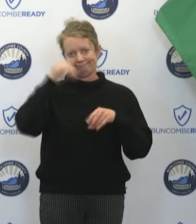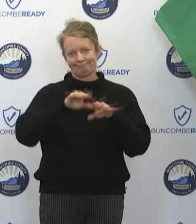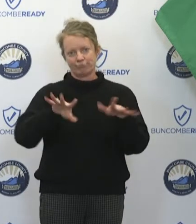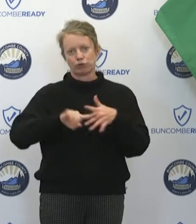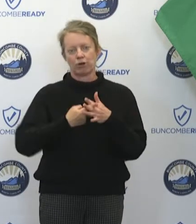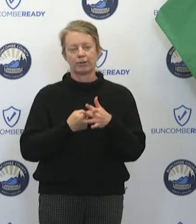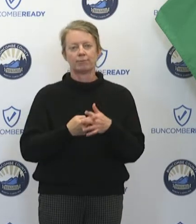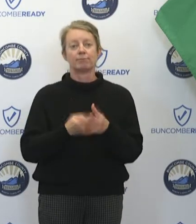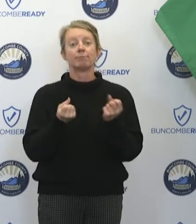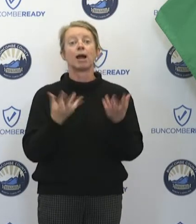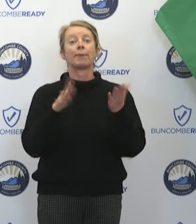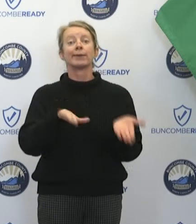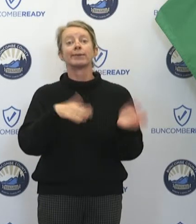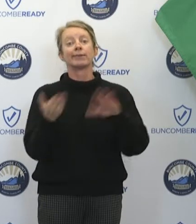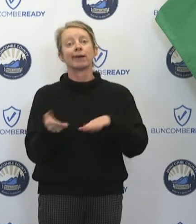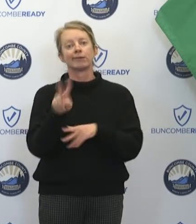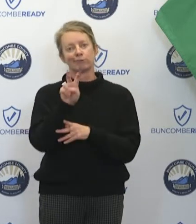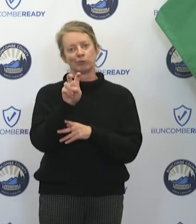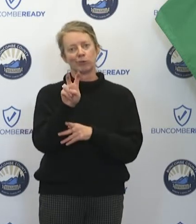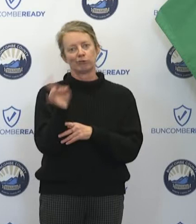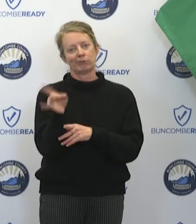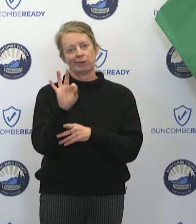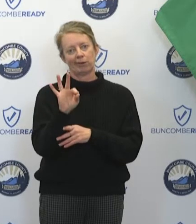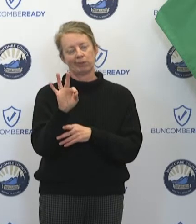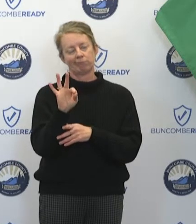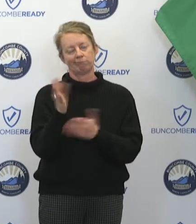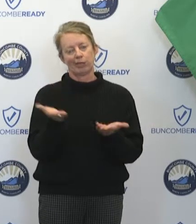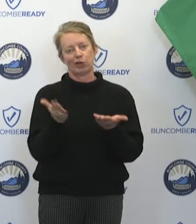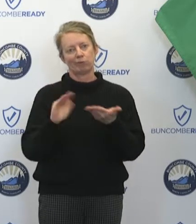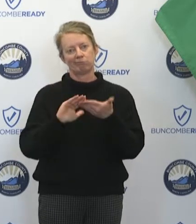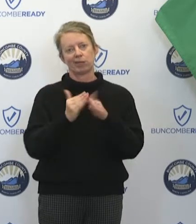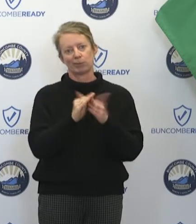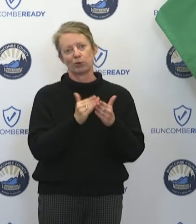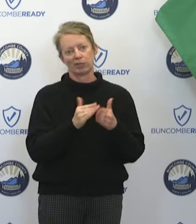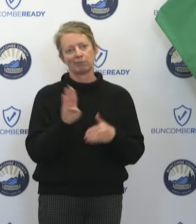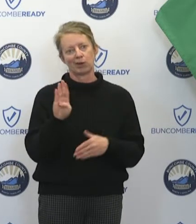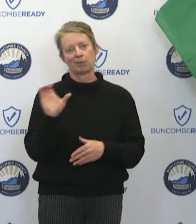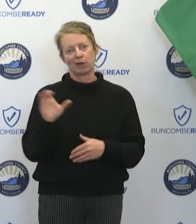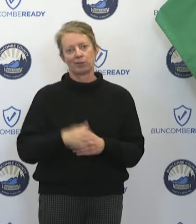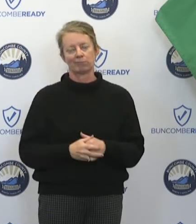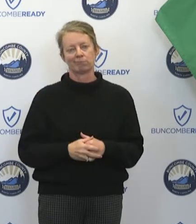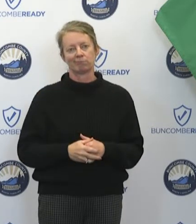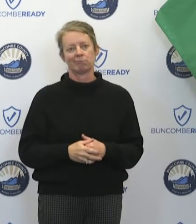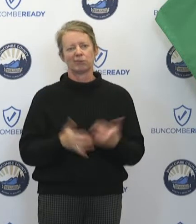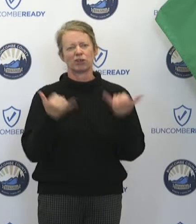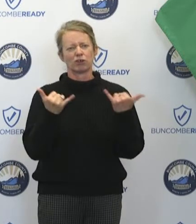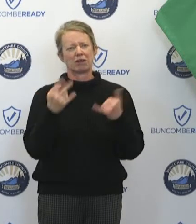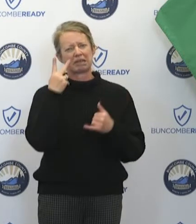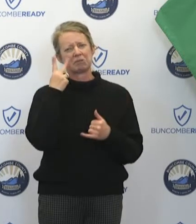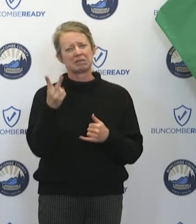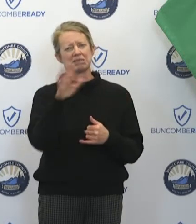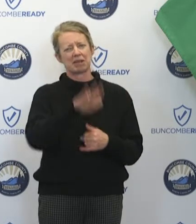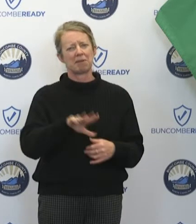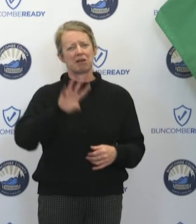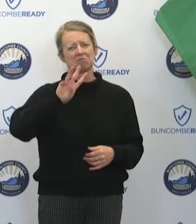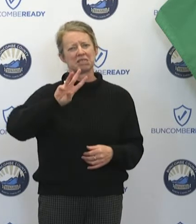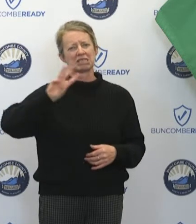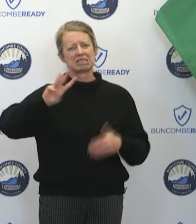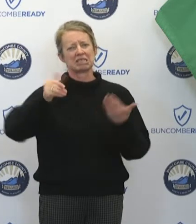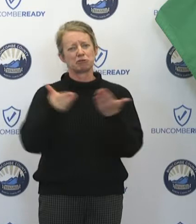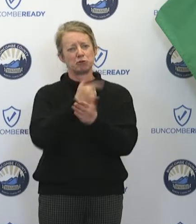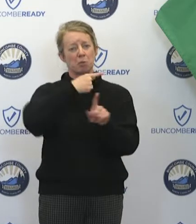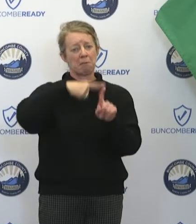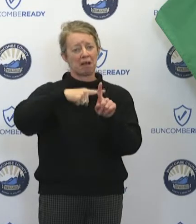289 COVID-related deaths have occurred in our community. Currently, we are seeing about 66 new cases